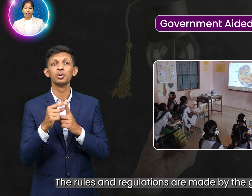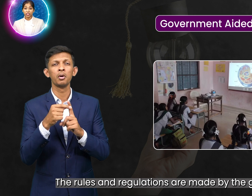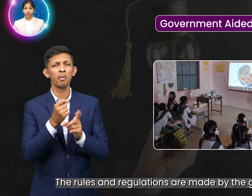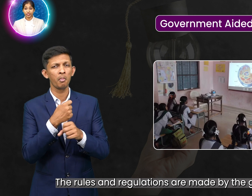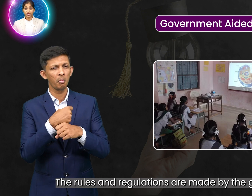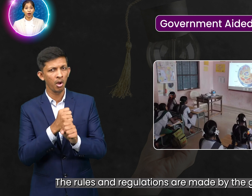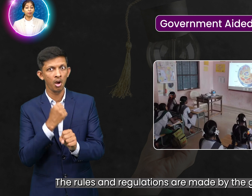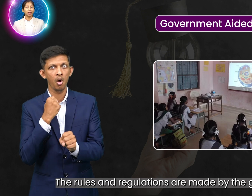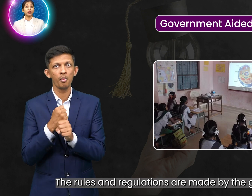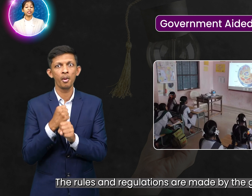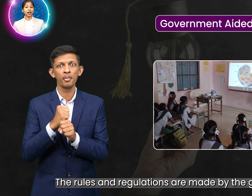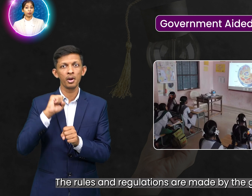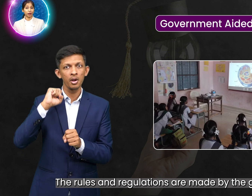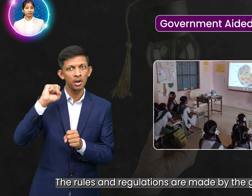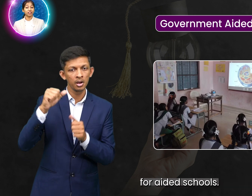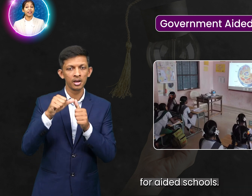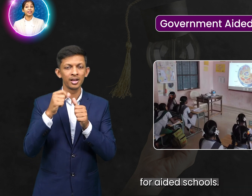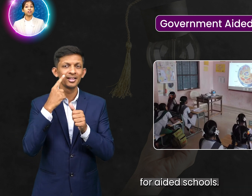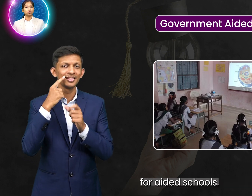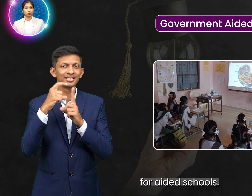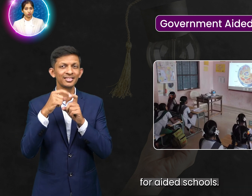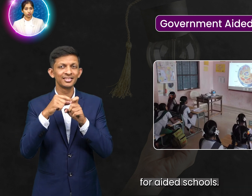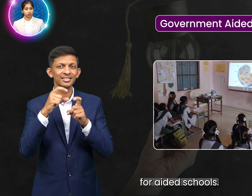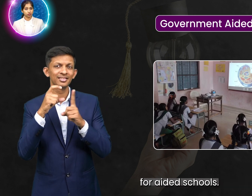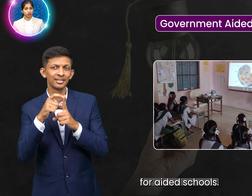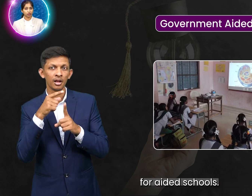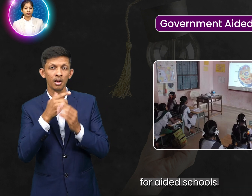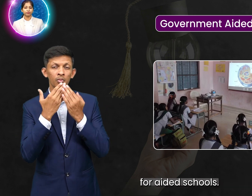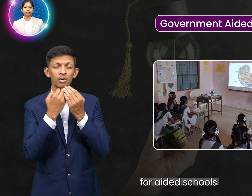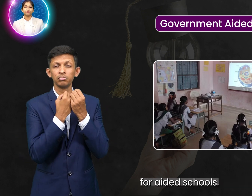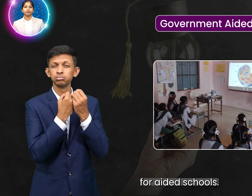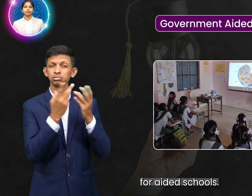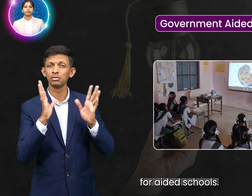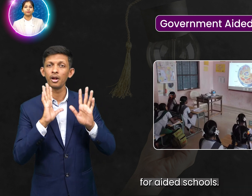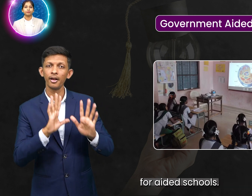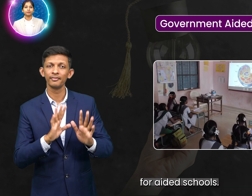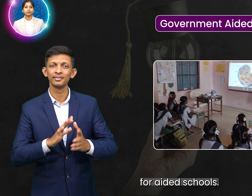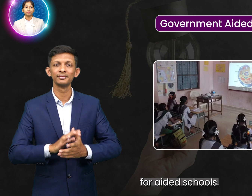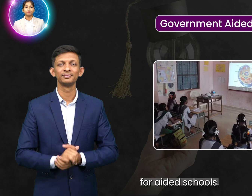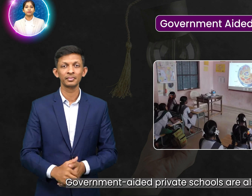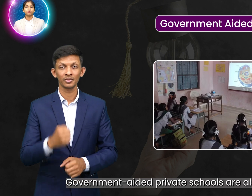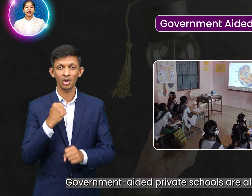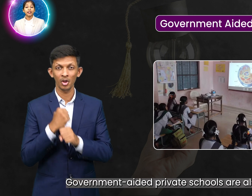and regulations are made by the government for aided schools.